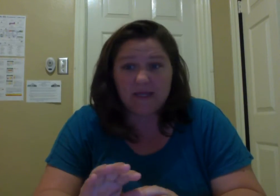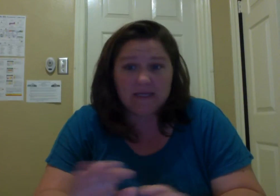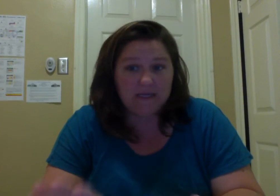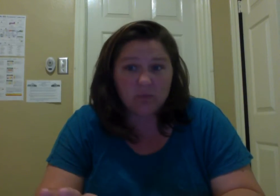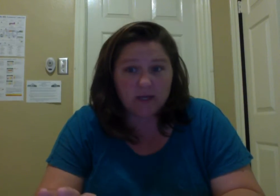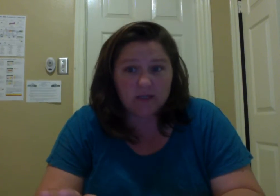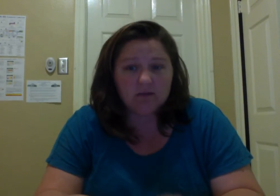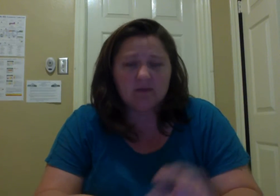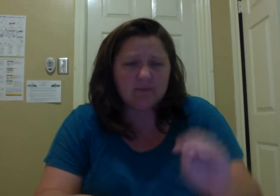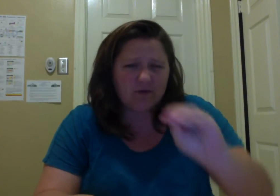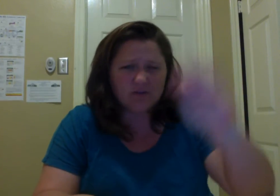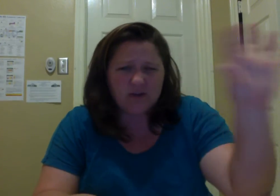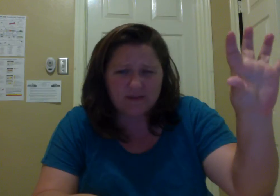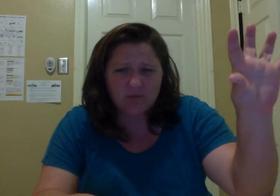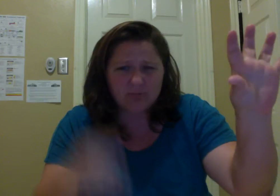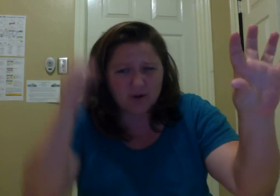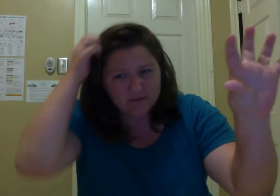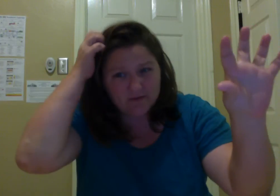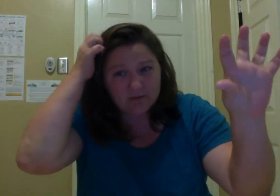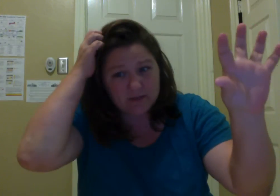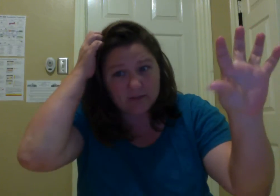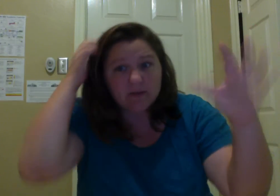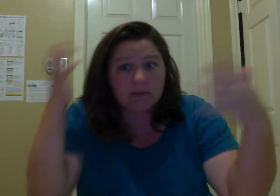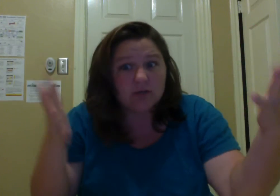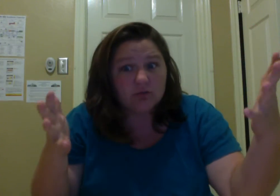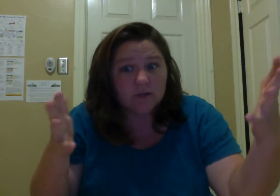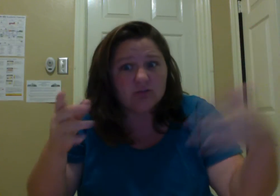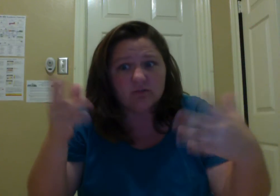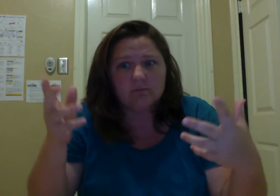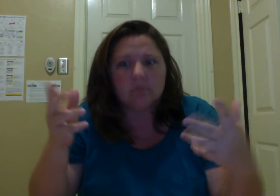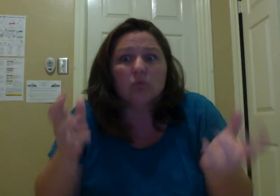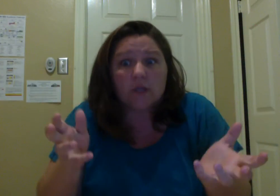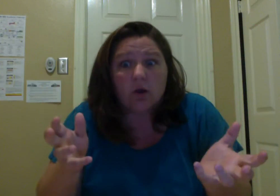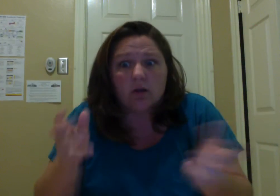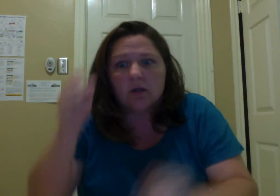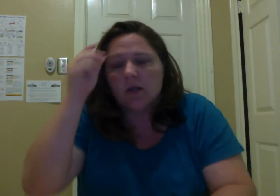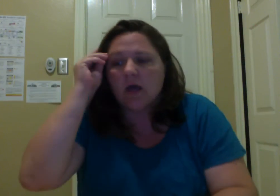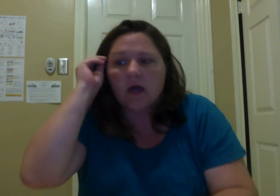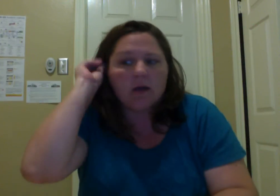any way, except for I took out that one part at the very beginning. But I'm going to do it. It's just really hard. I